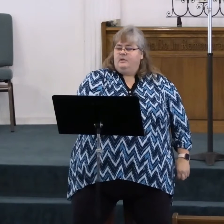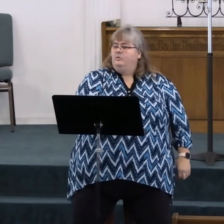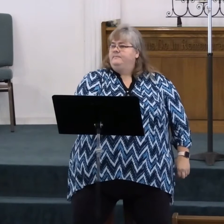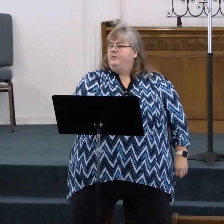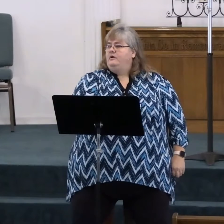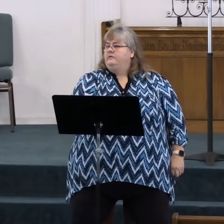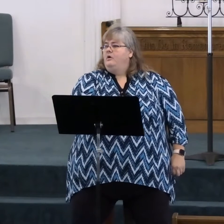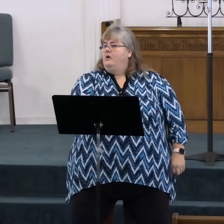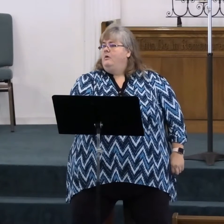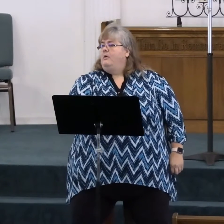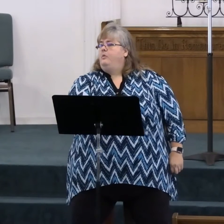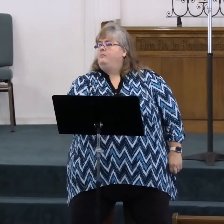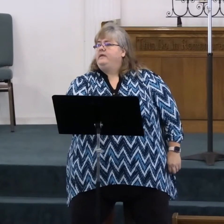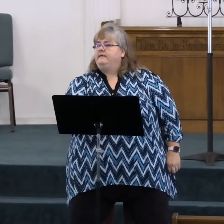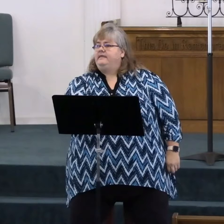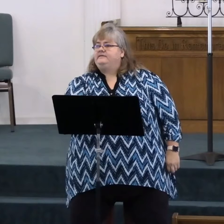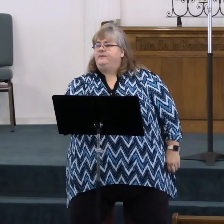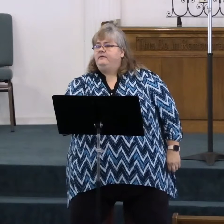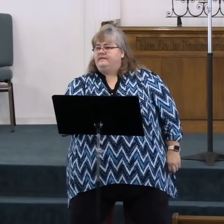only upon a 1 week experience.